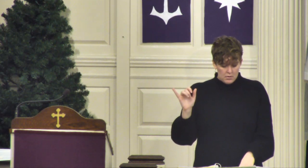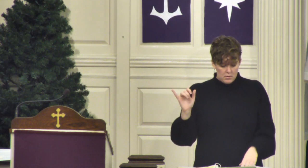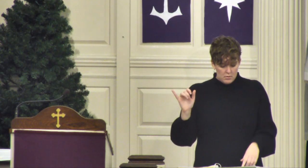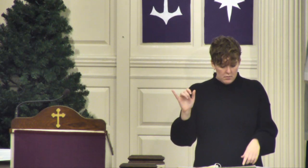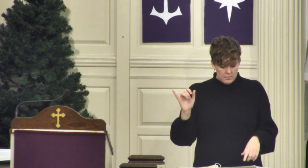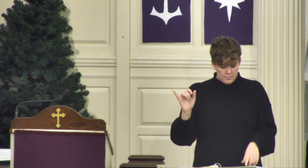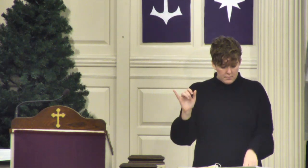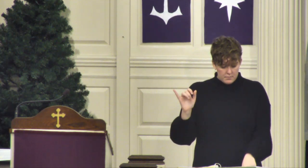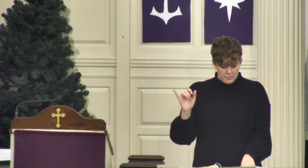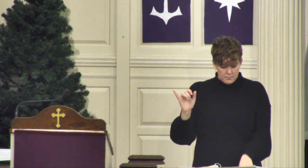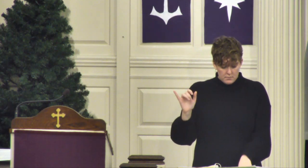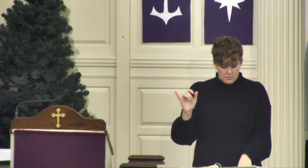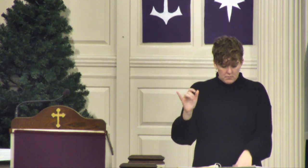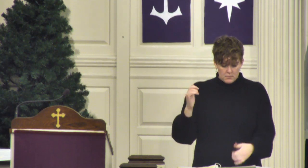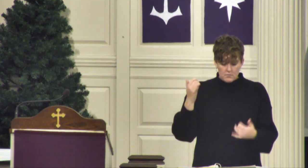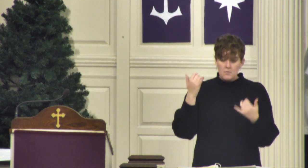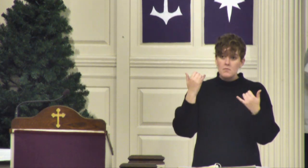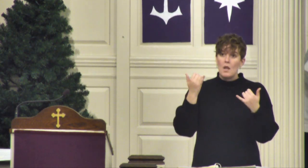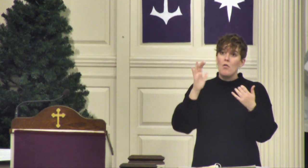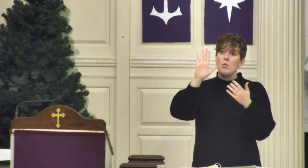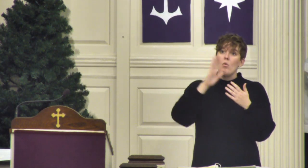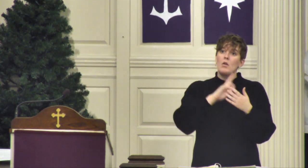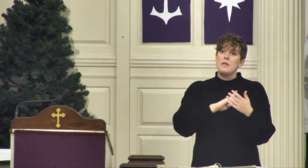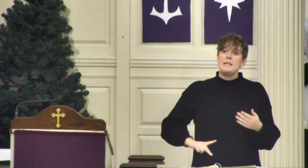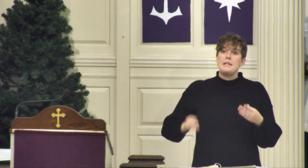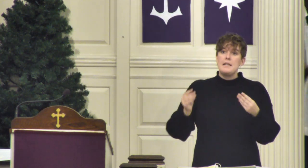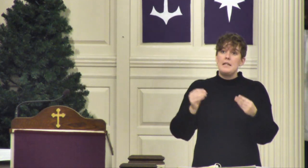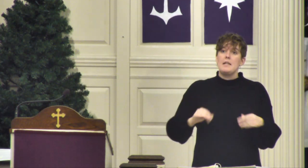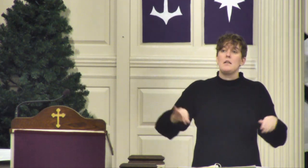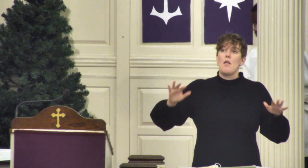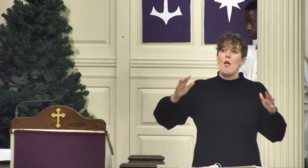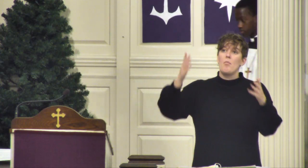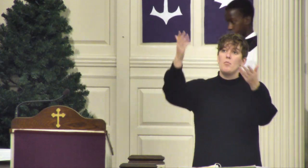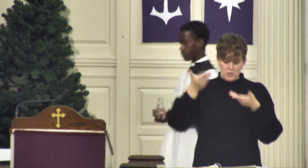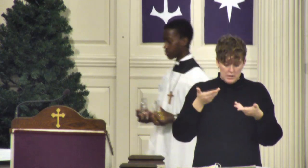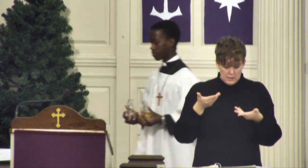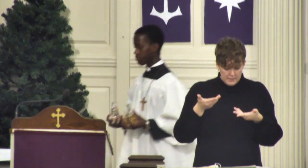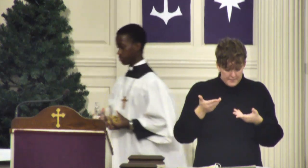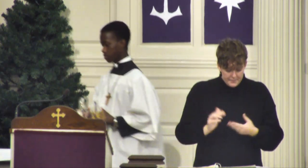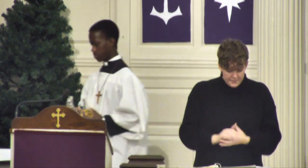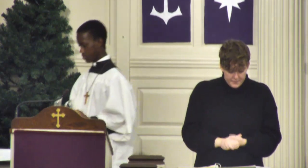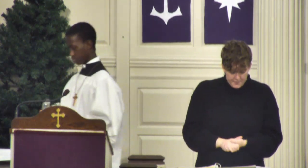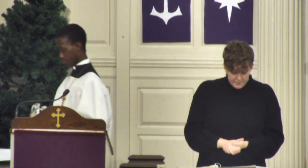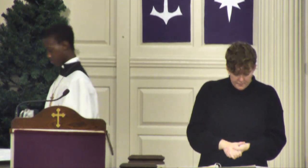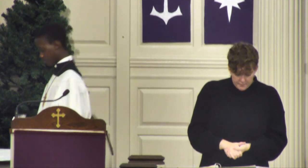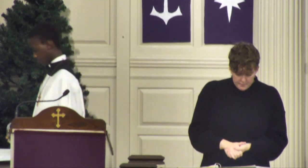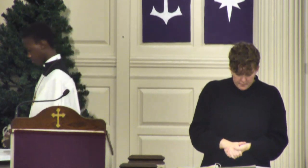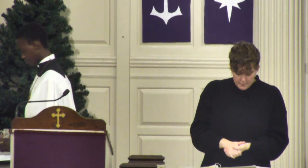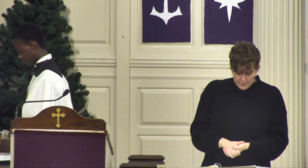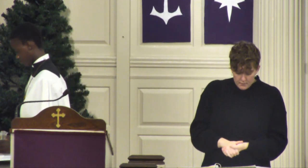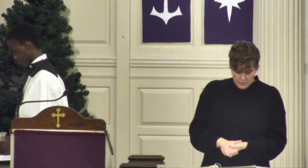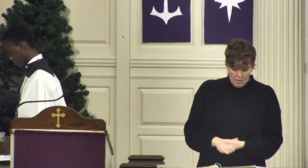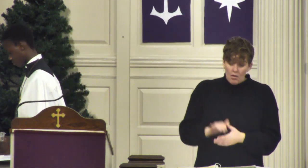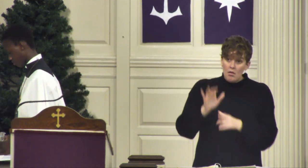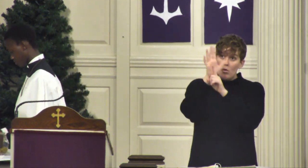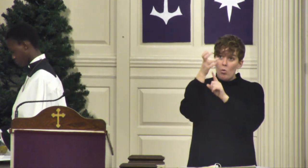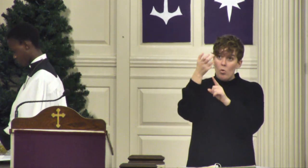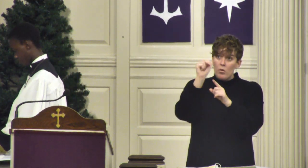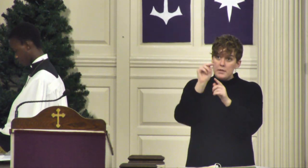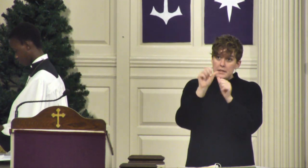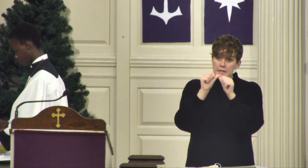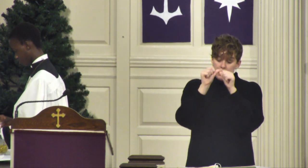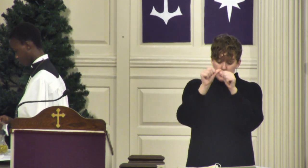now thy gracious kingdom bring. By thine